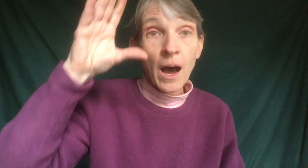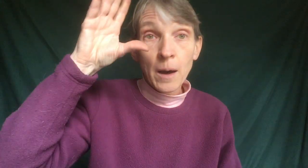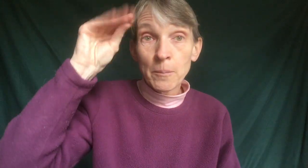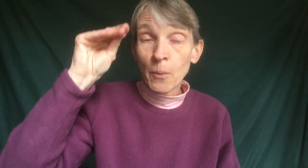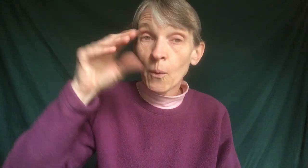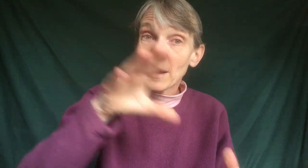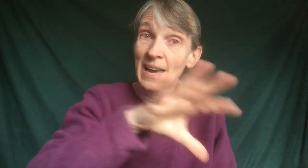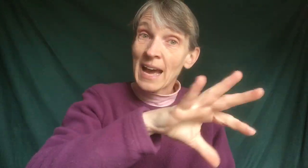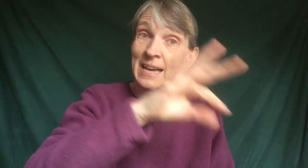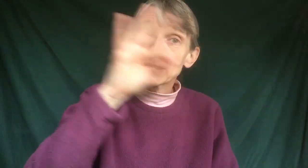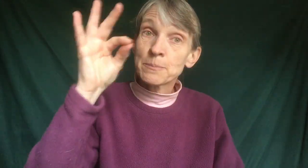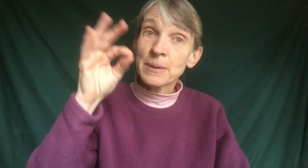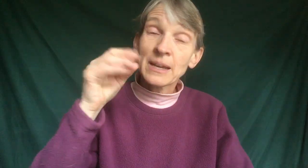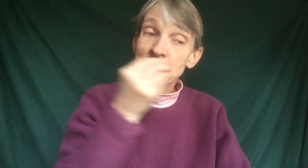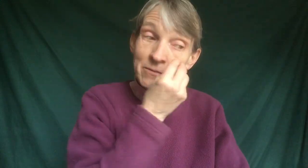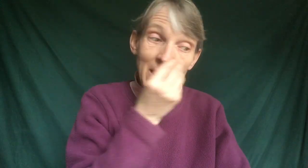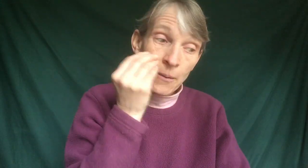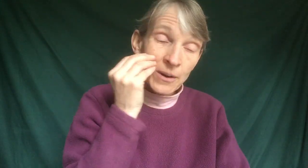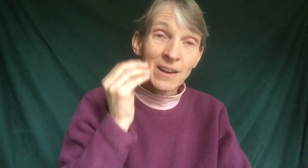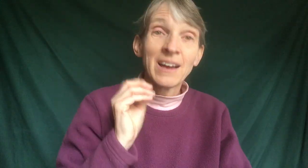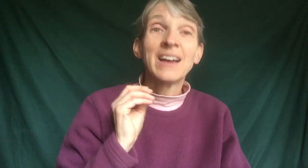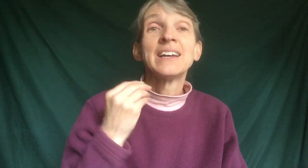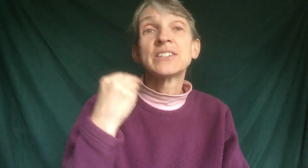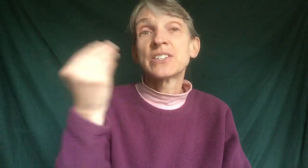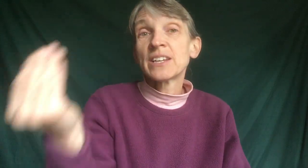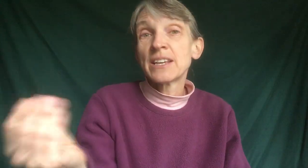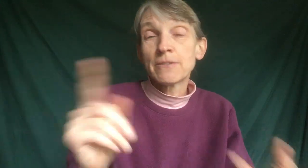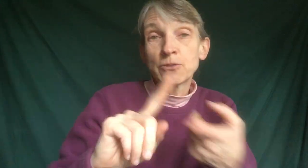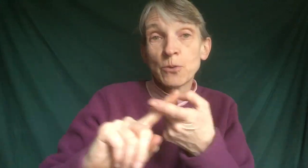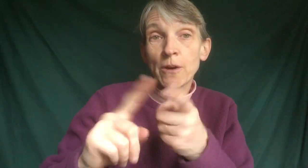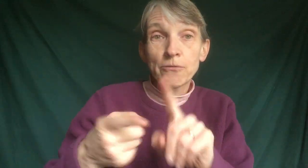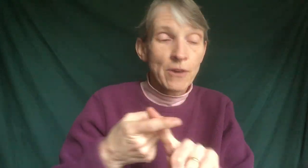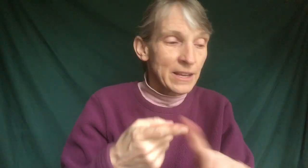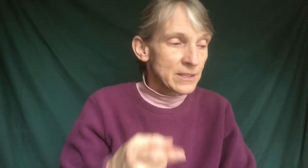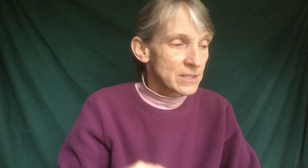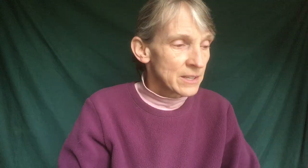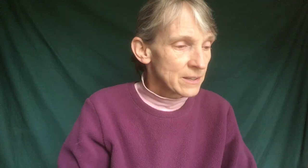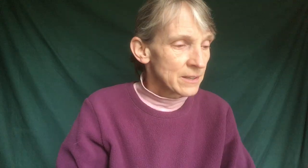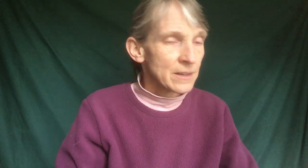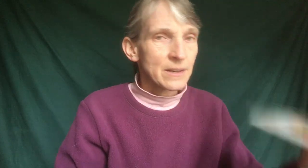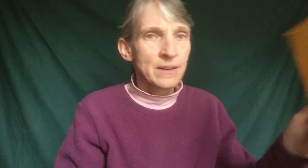A boy has picked the flower to give to a friend.